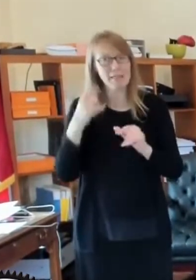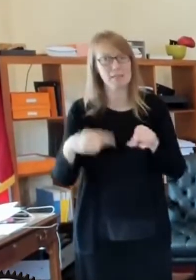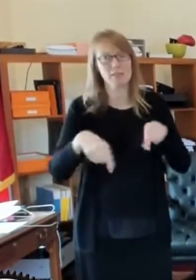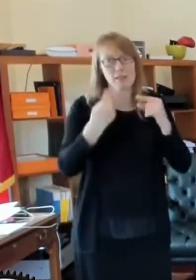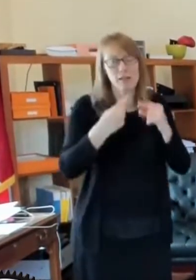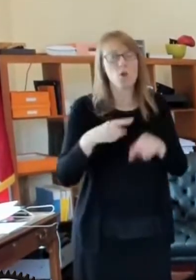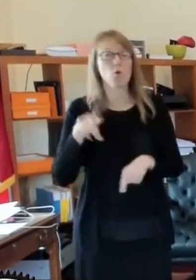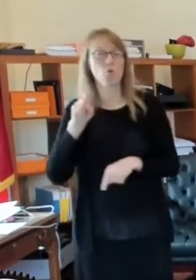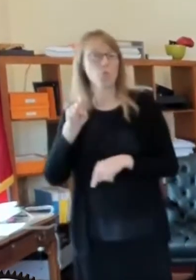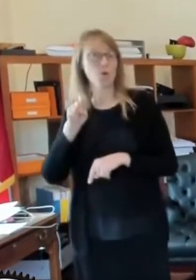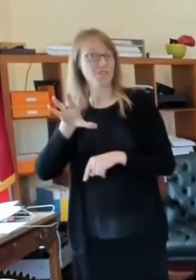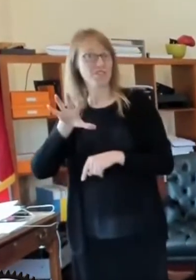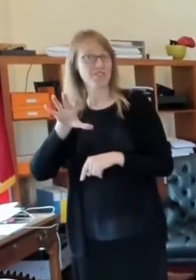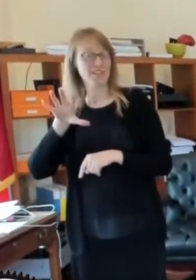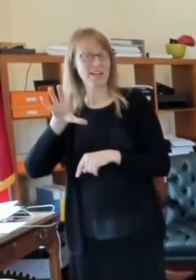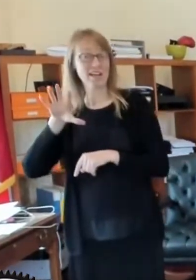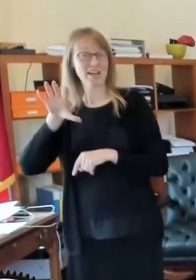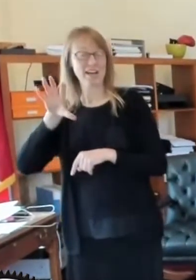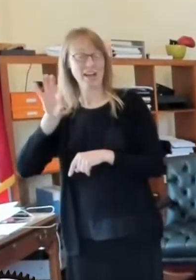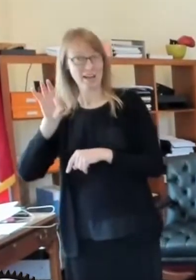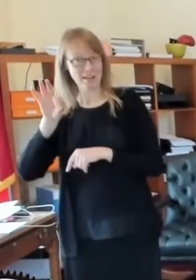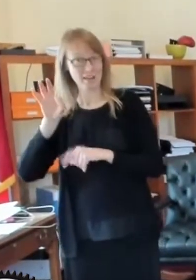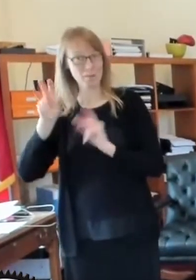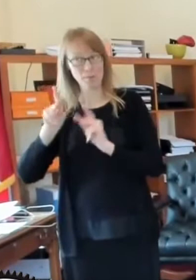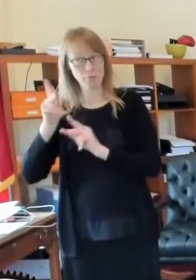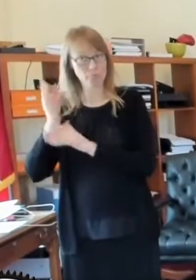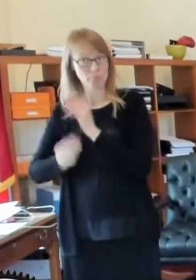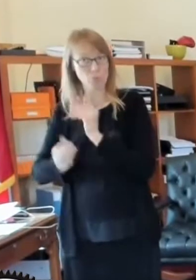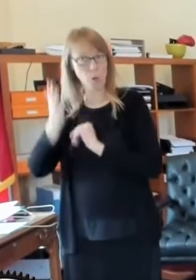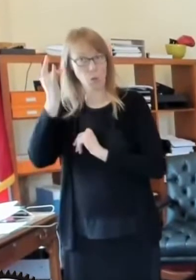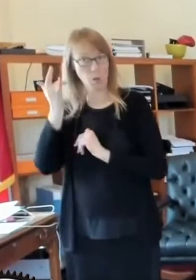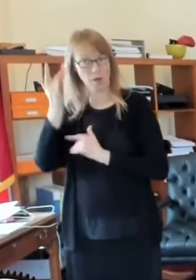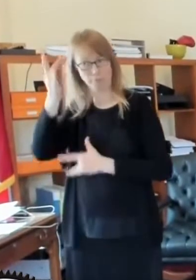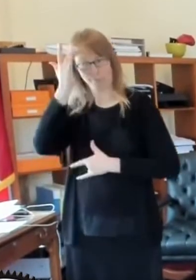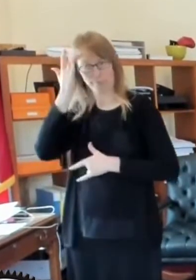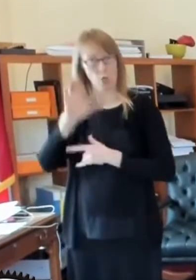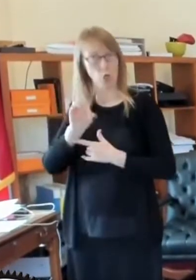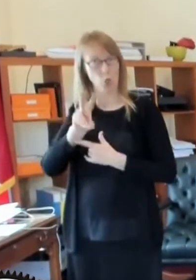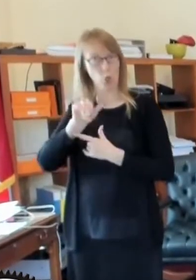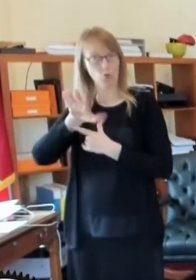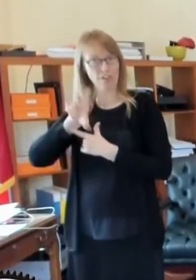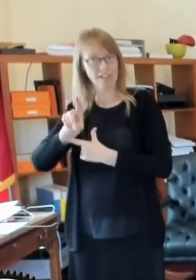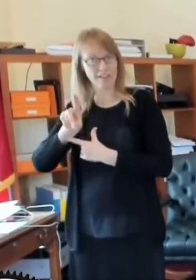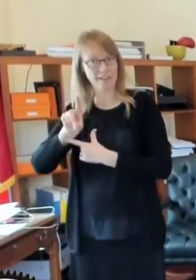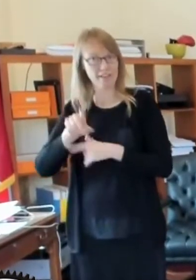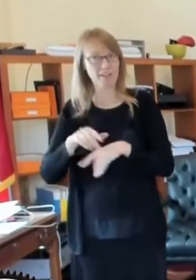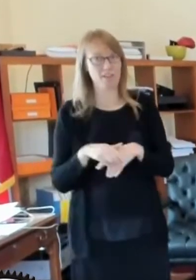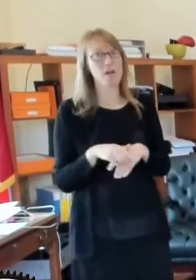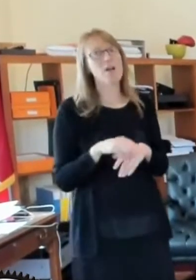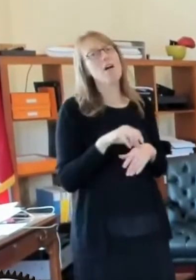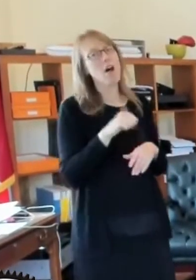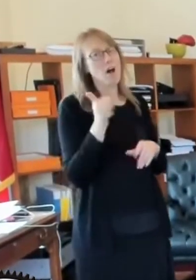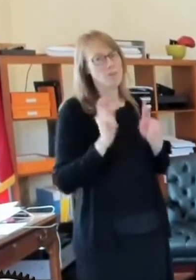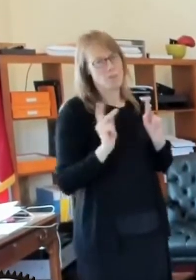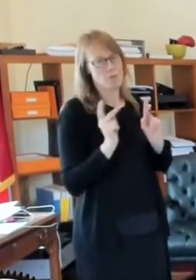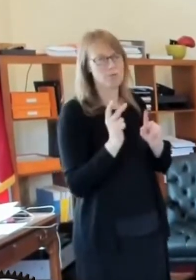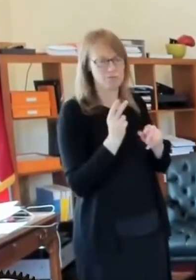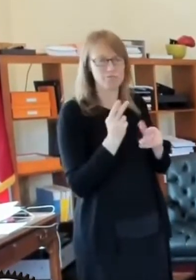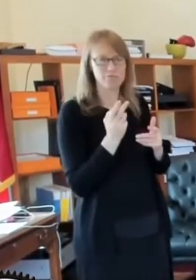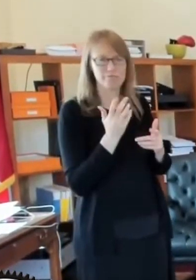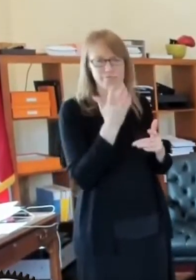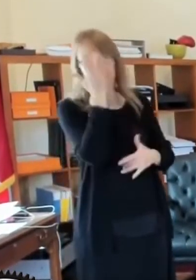COVID so far this year, and a number also lost to opioids